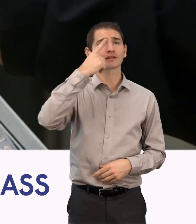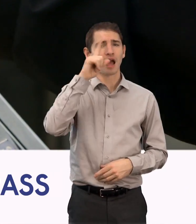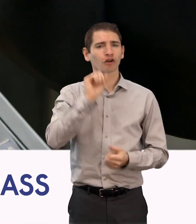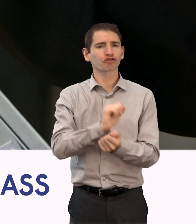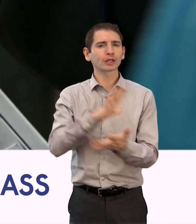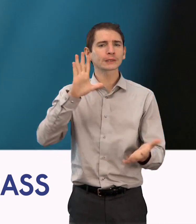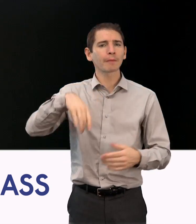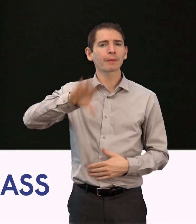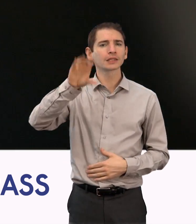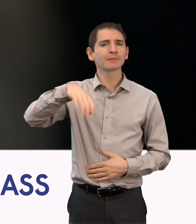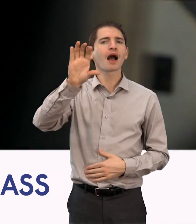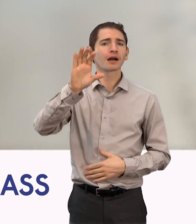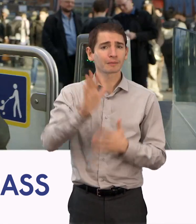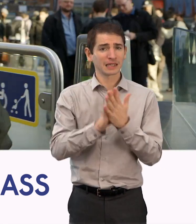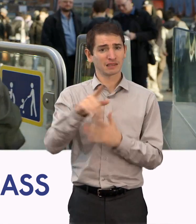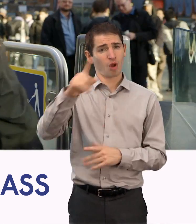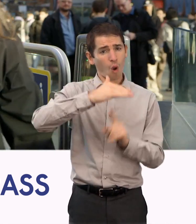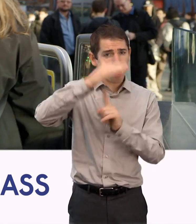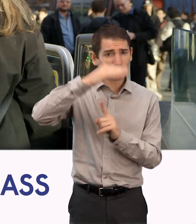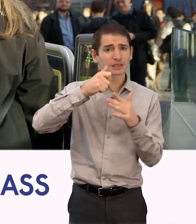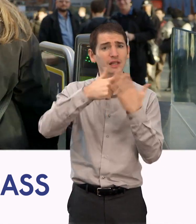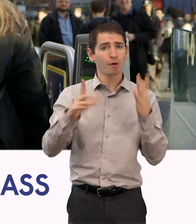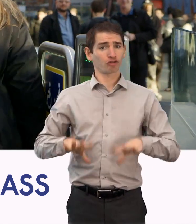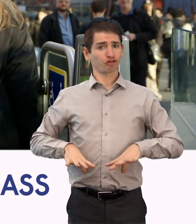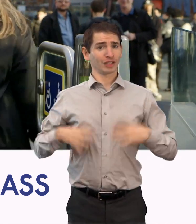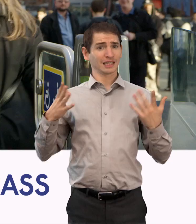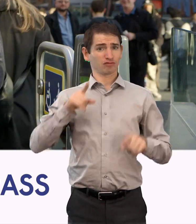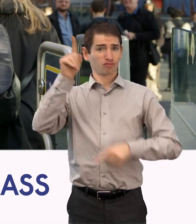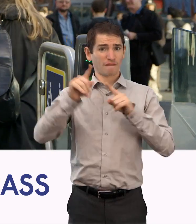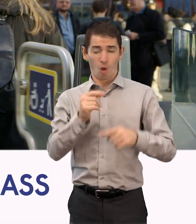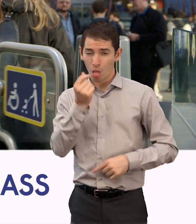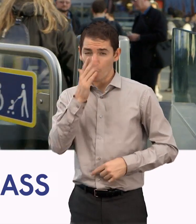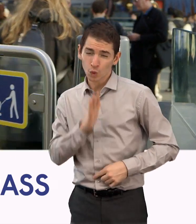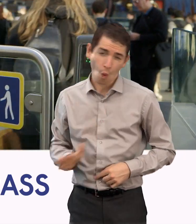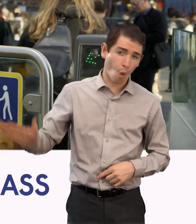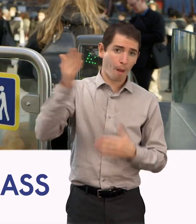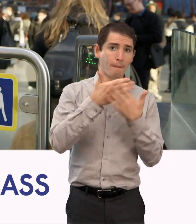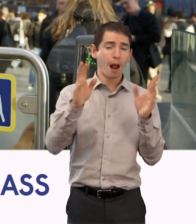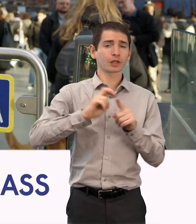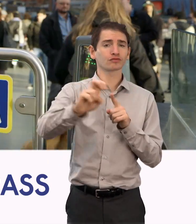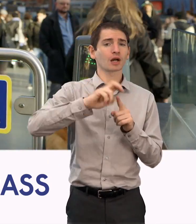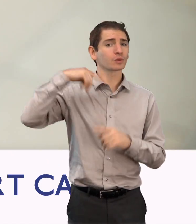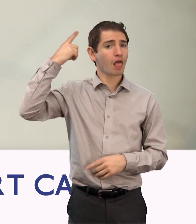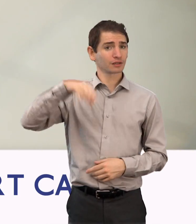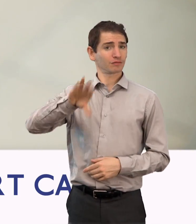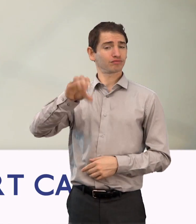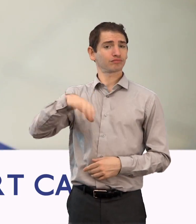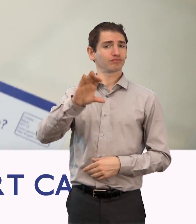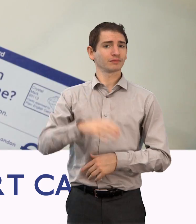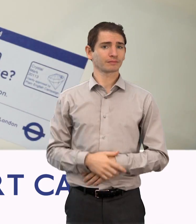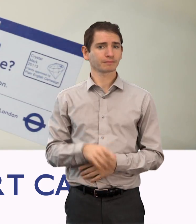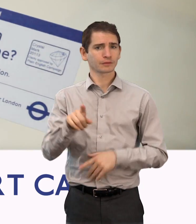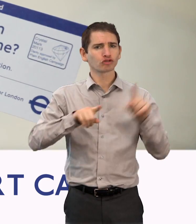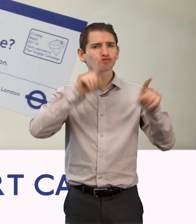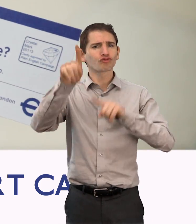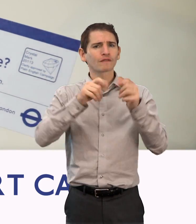Freedom Pass, which gives older and disabled people free travel on almost all public transport in London. The